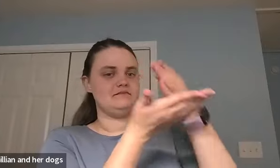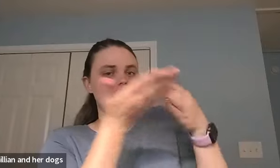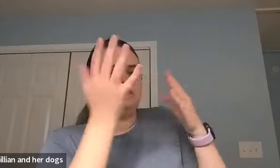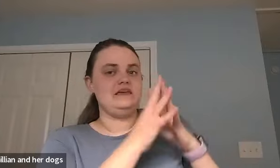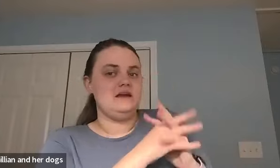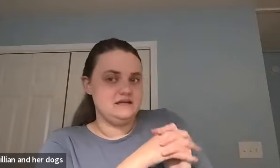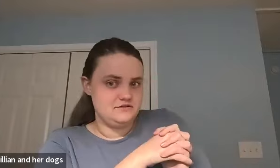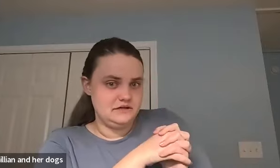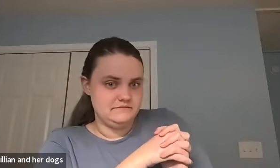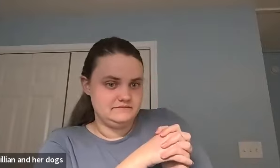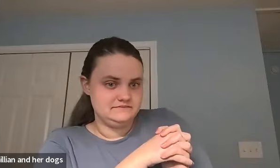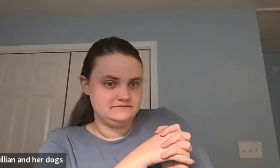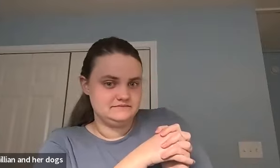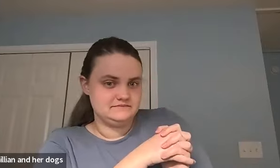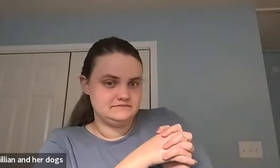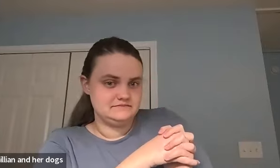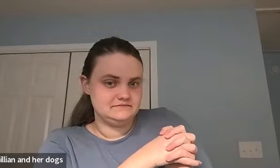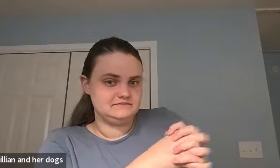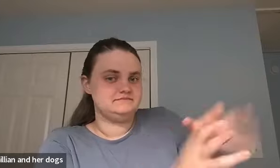and then ice cream.